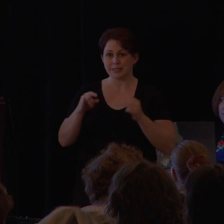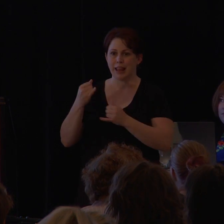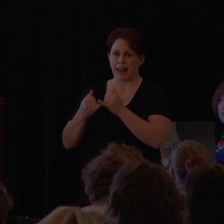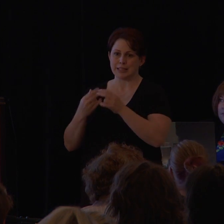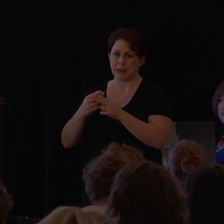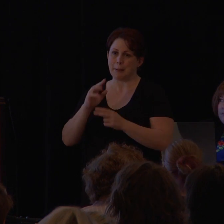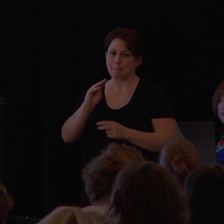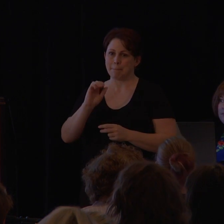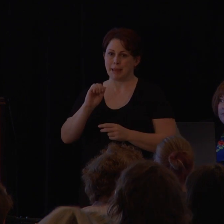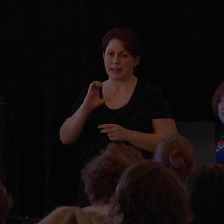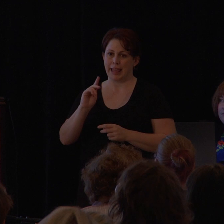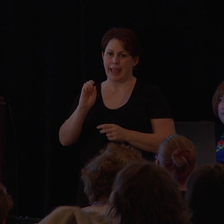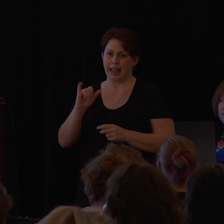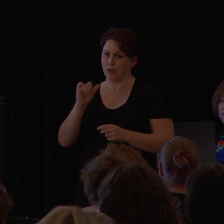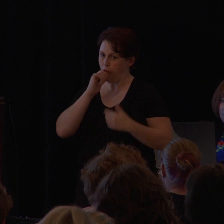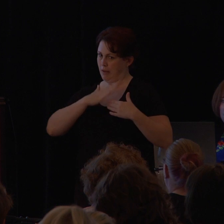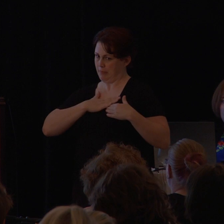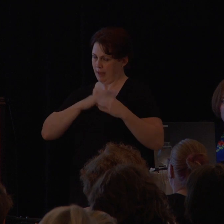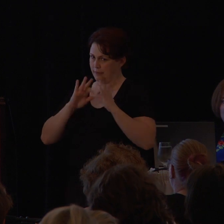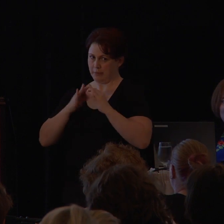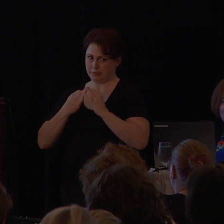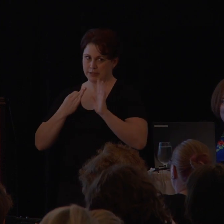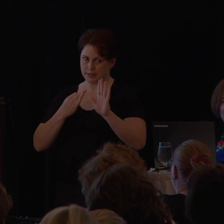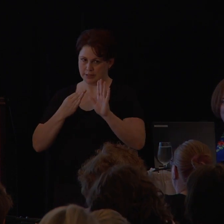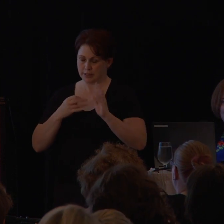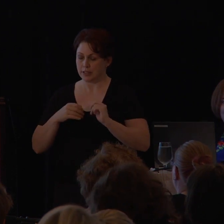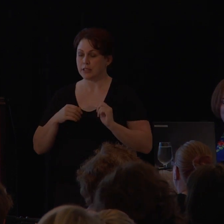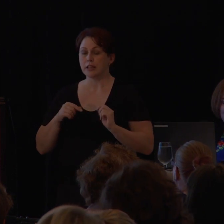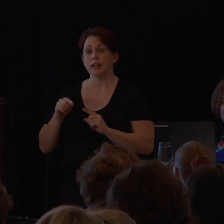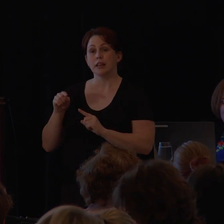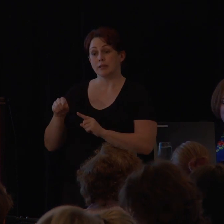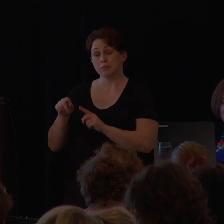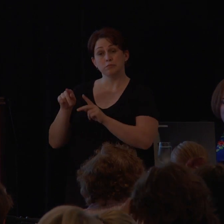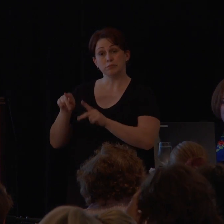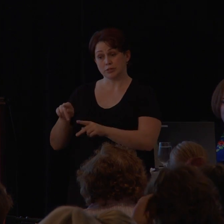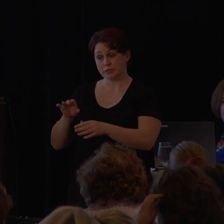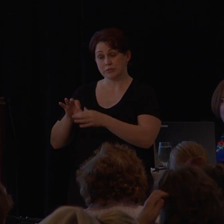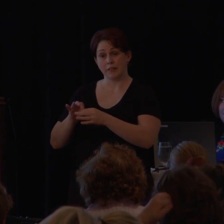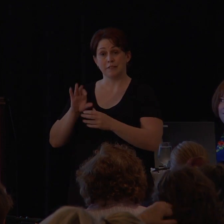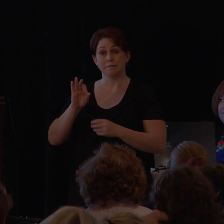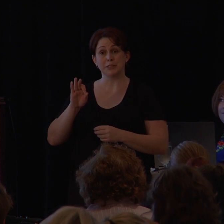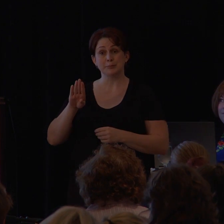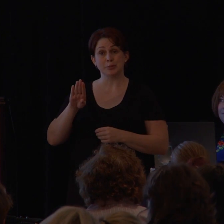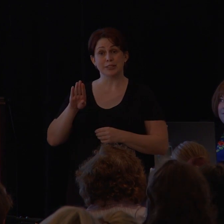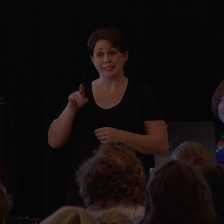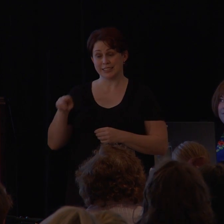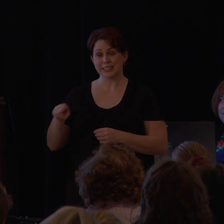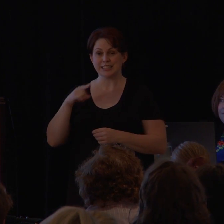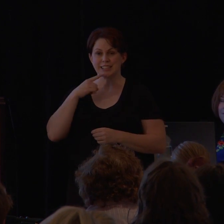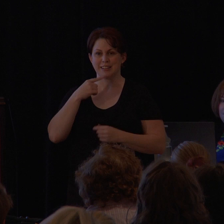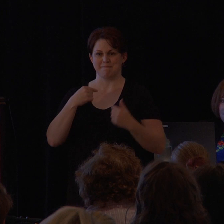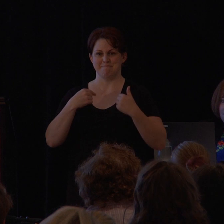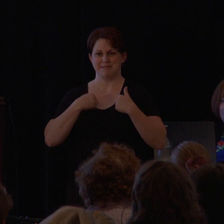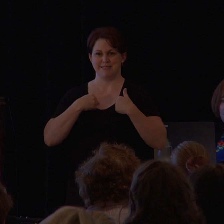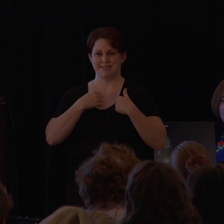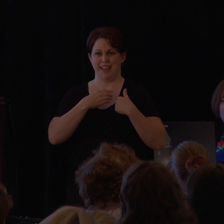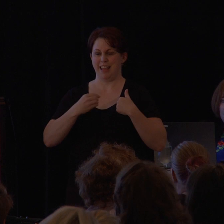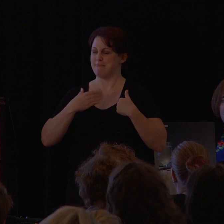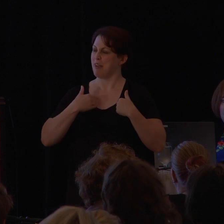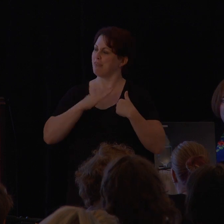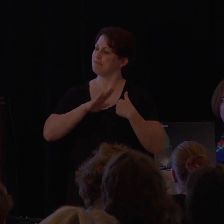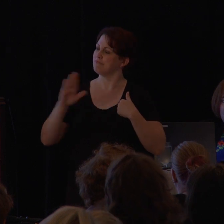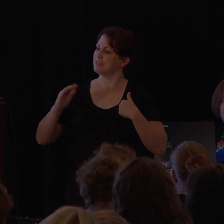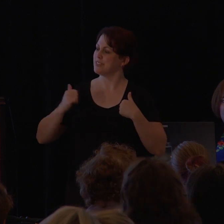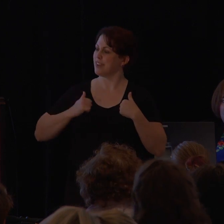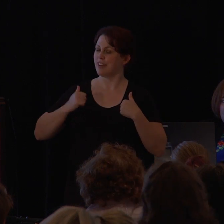MacKay, they actually tracked it down, although no relation, went online on Facebook claiming credit by him and his Canada-wide